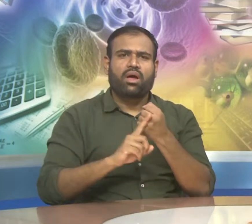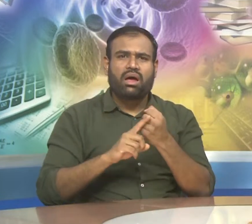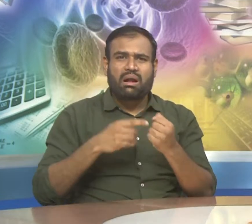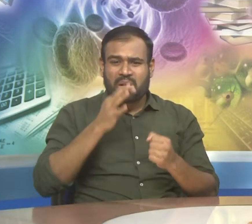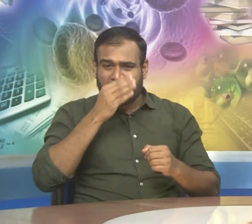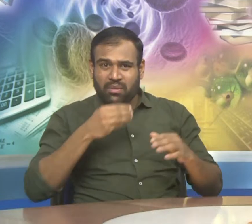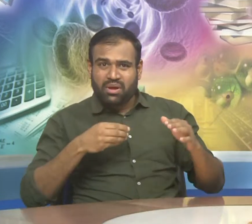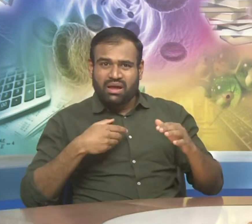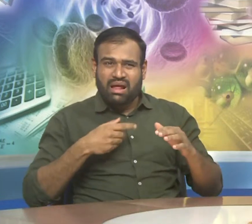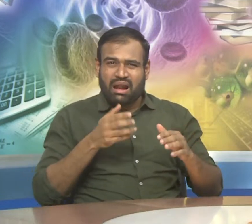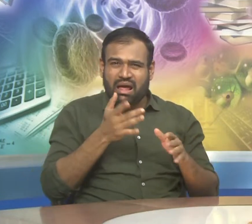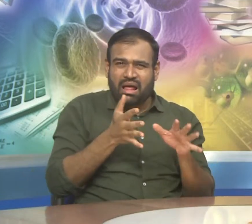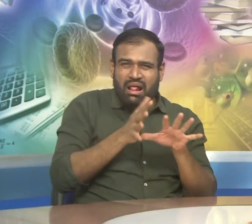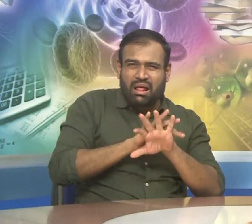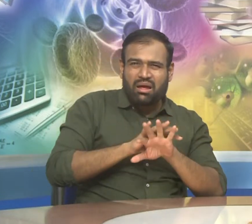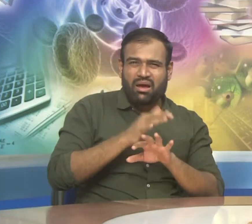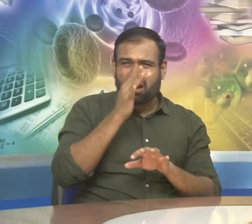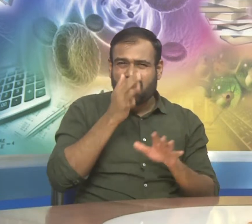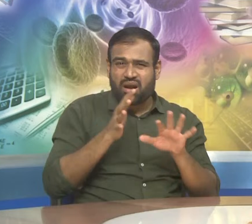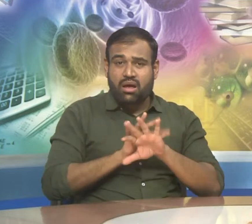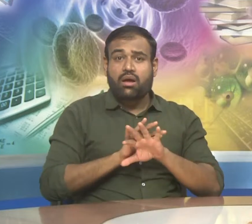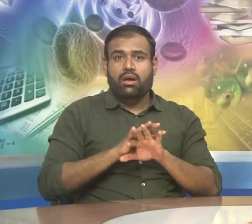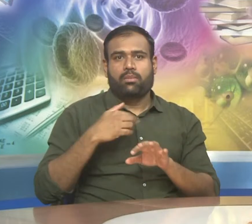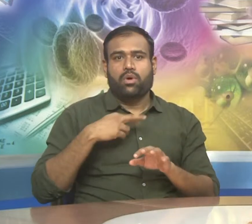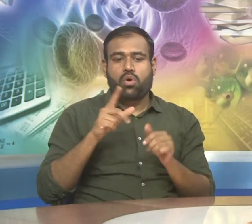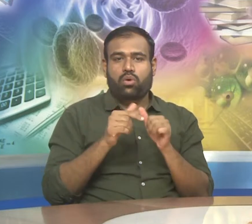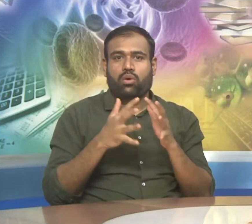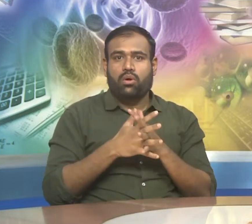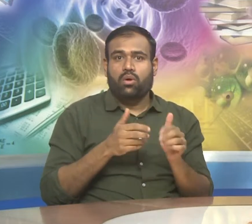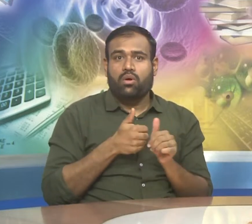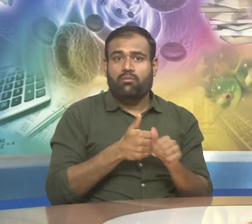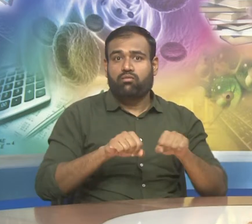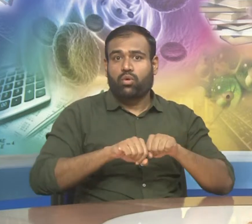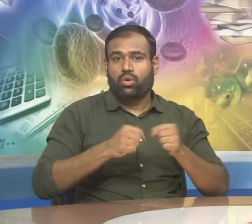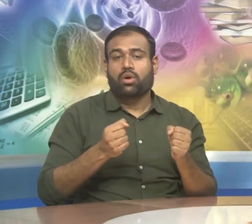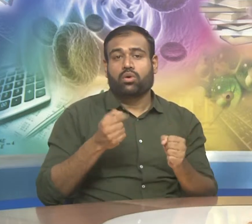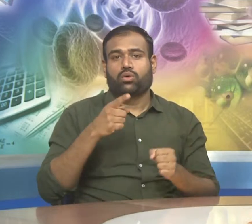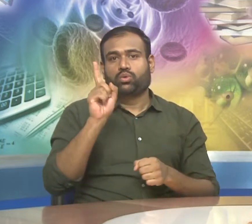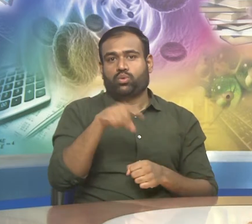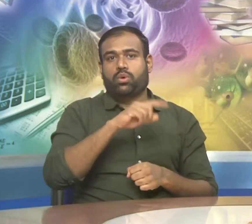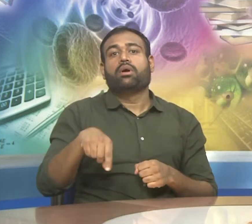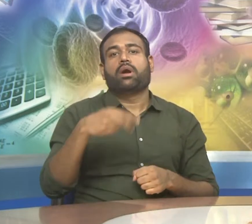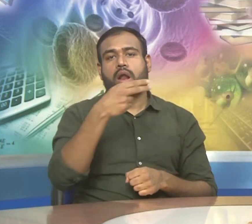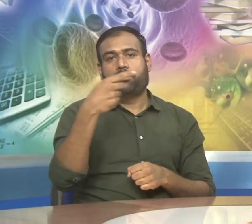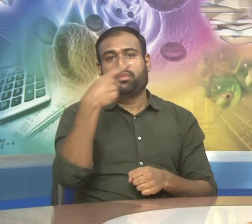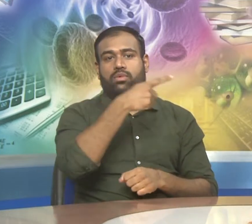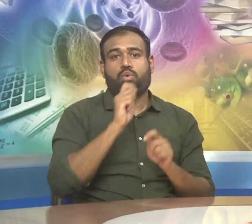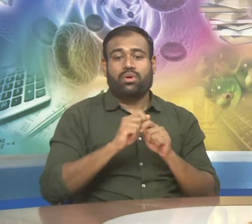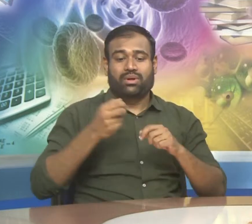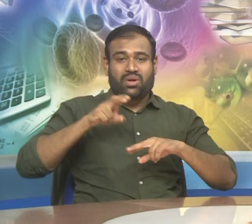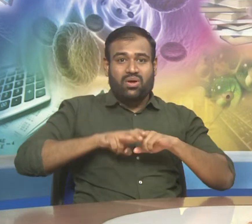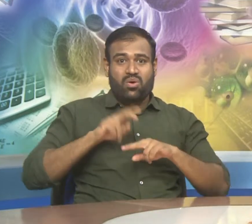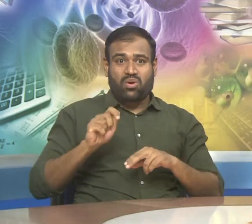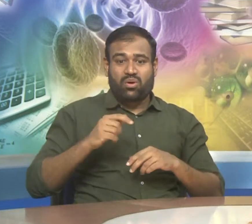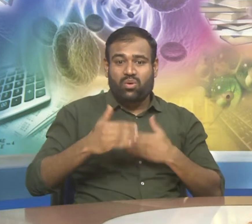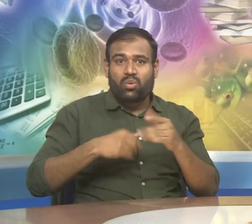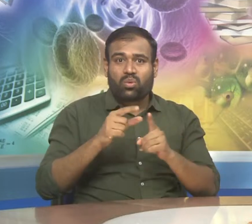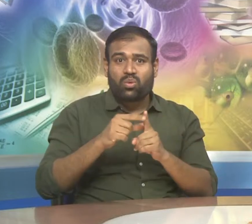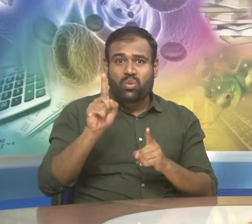persistent failure to perform the judicial duties of the judge or willful abuse of